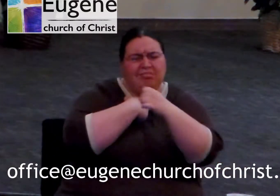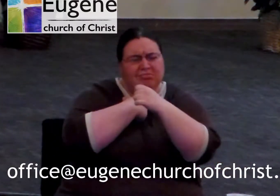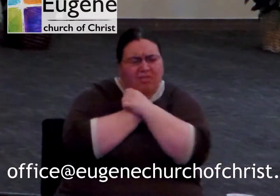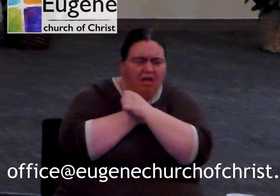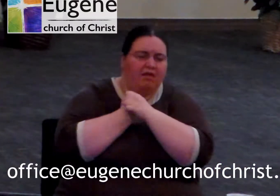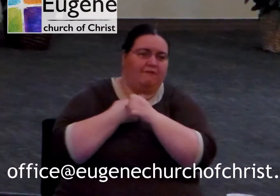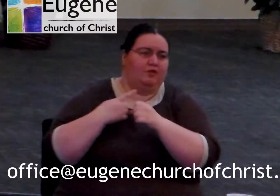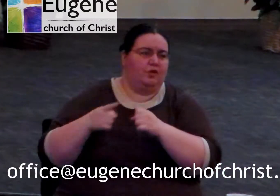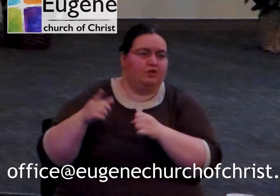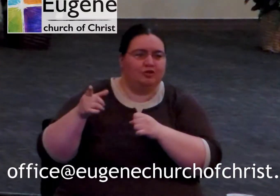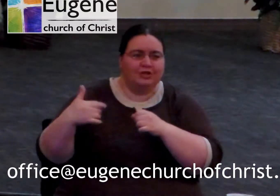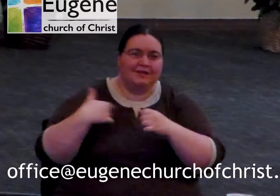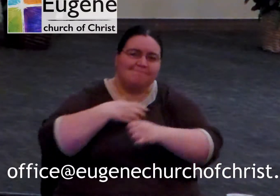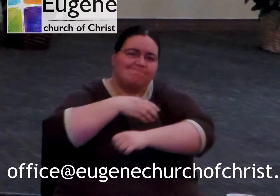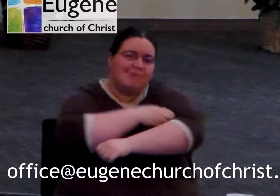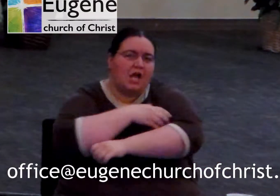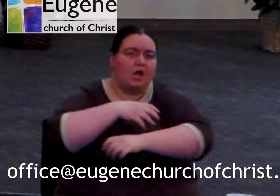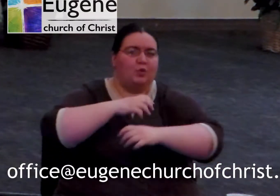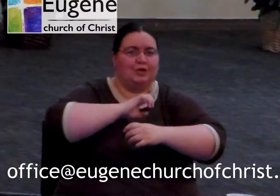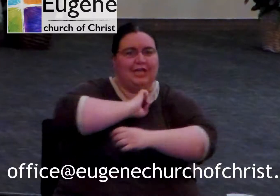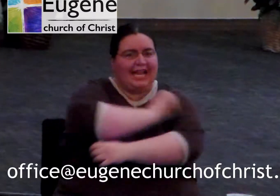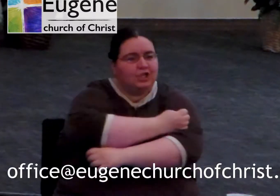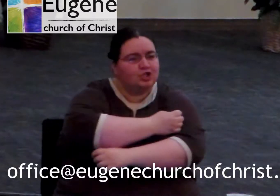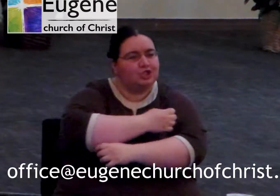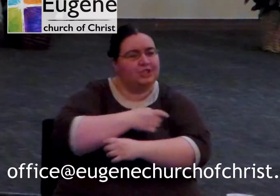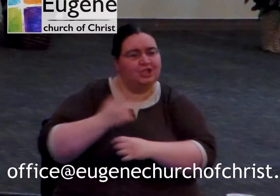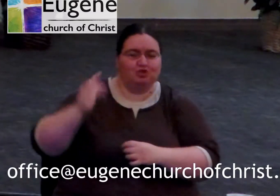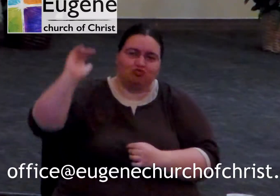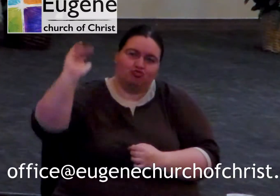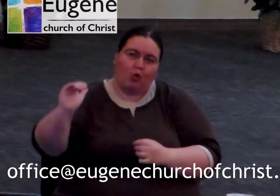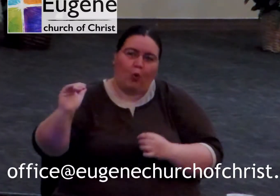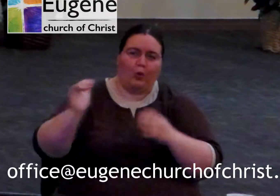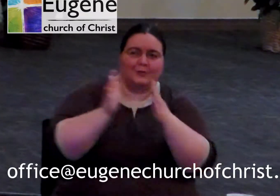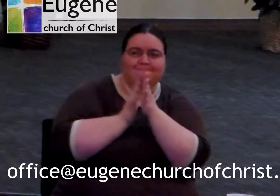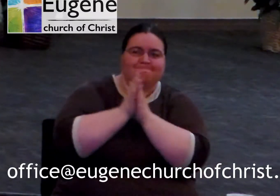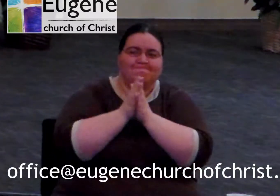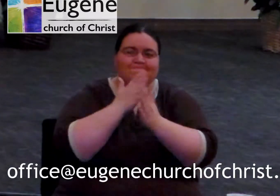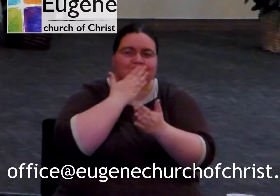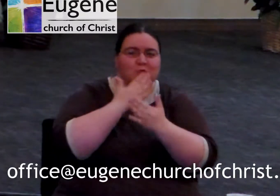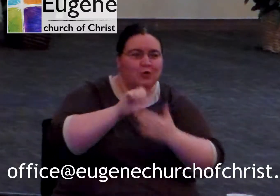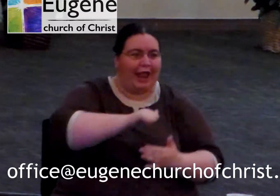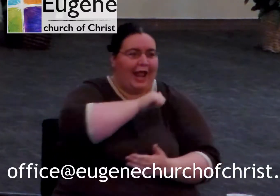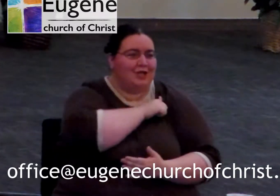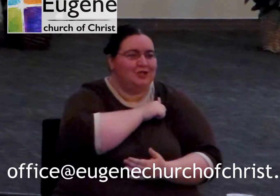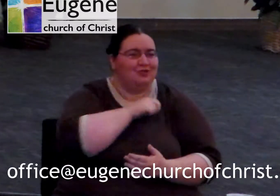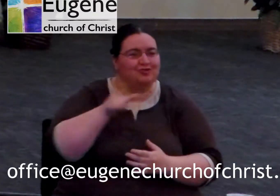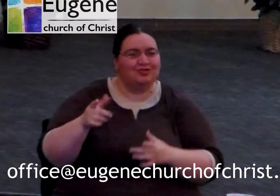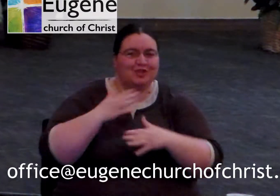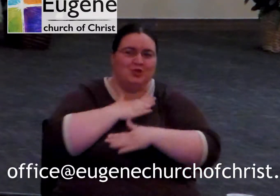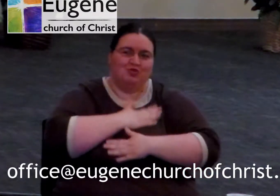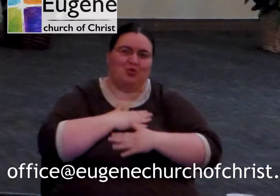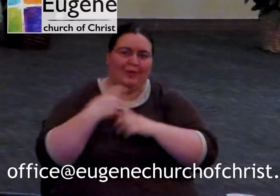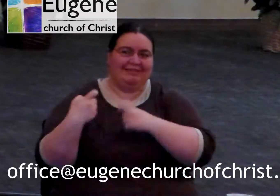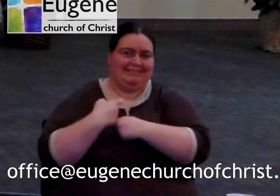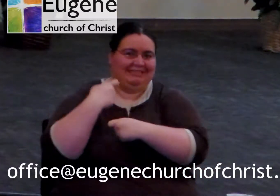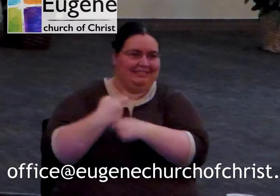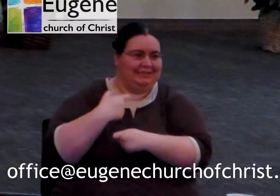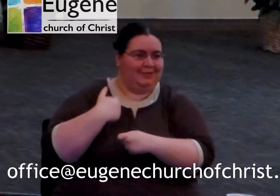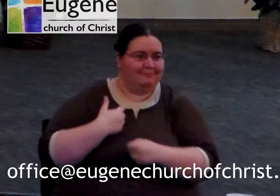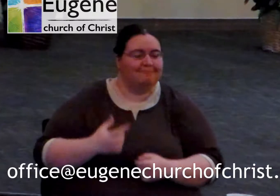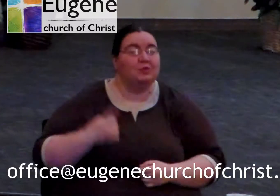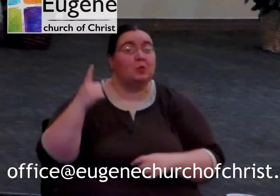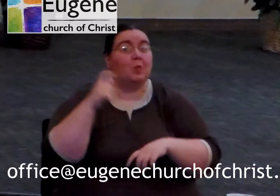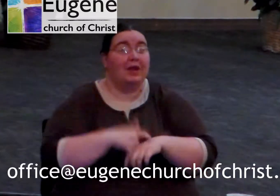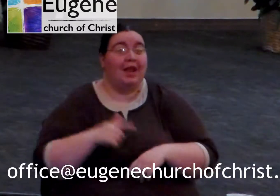she was short and spunky, and she had a great attitude, and she loved to mess with me. Like one time she invited us, she said, let's go on base, and we'll take the